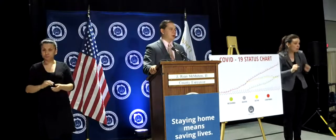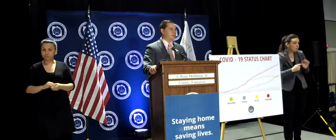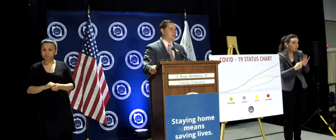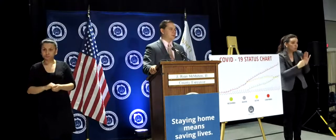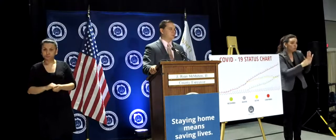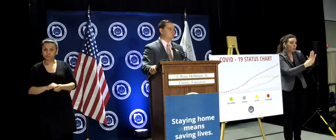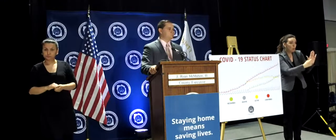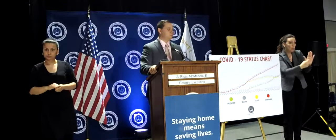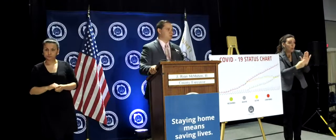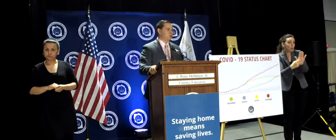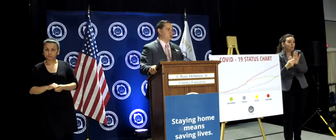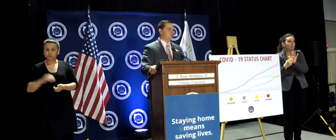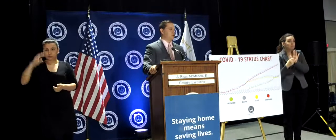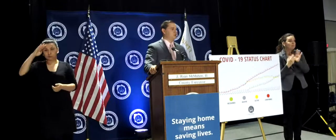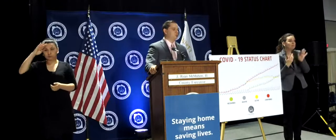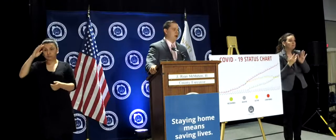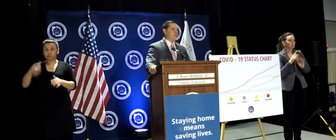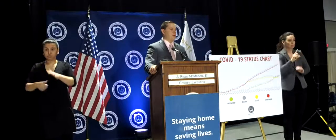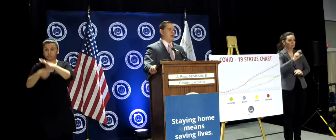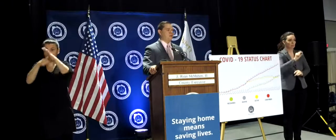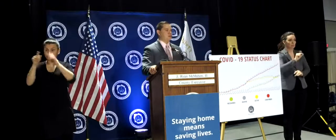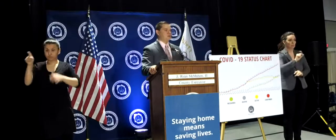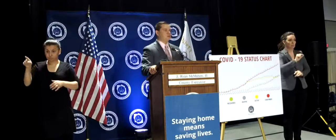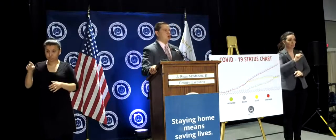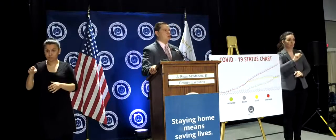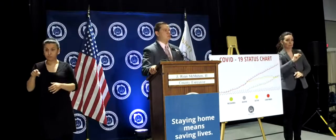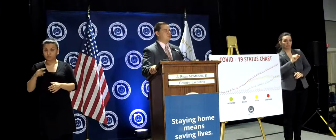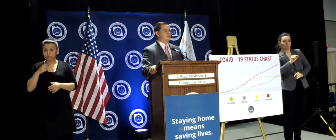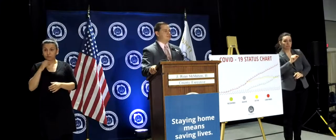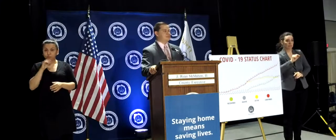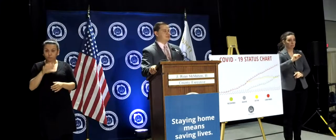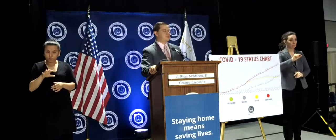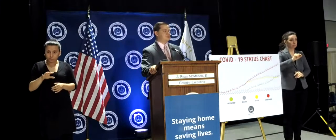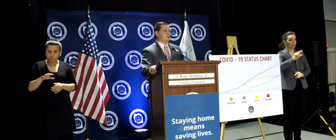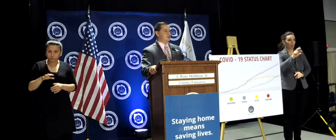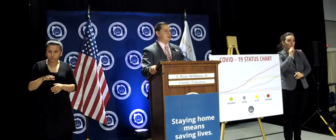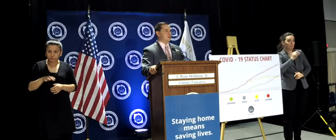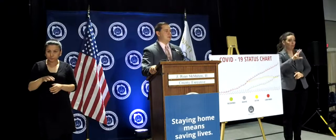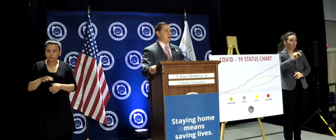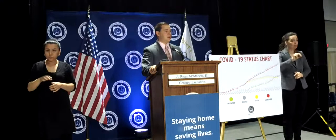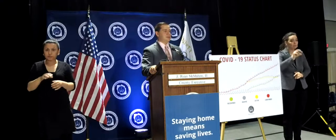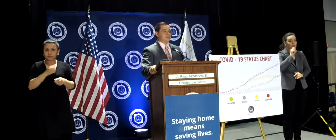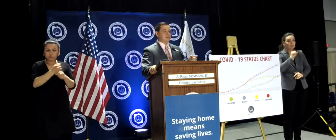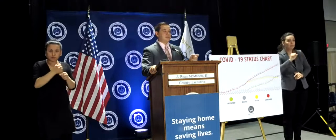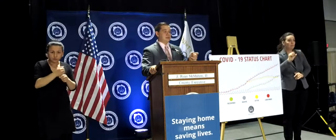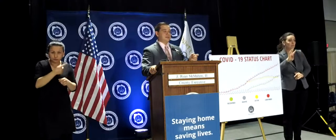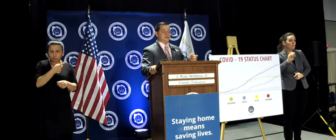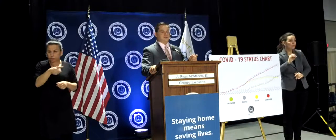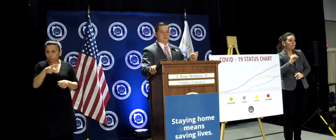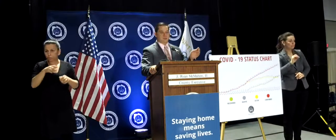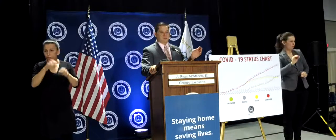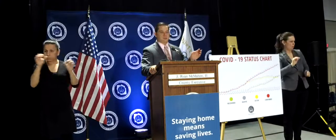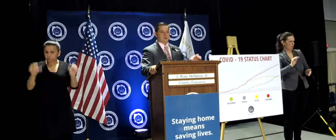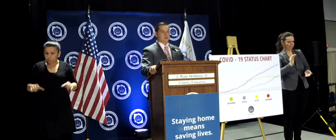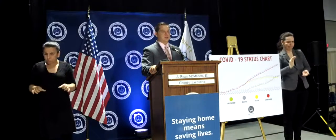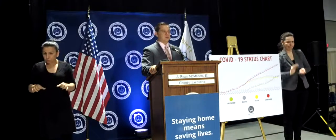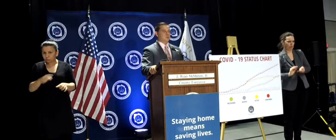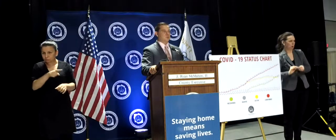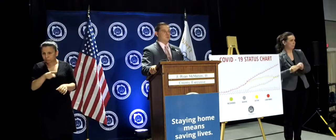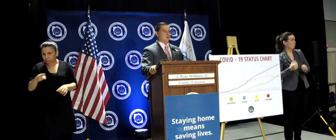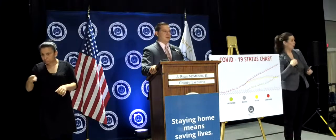this process, is you probably have a restart with businesses that are deemed non-essential.